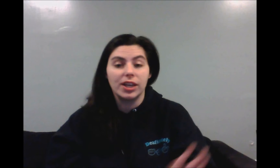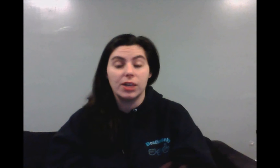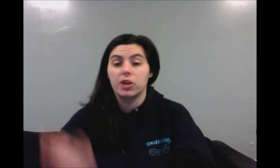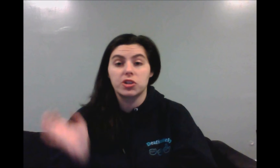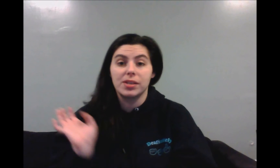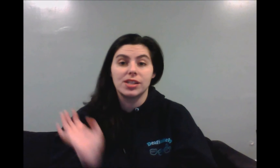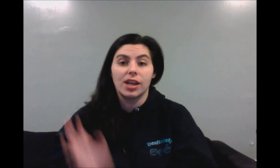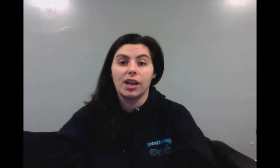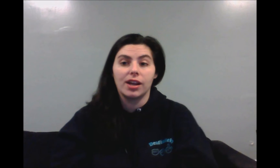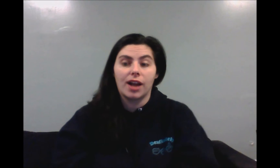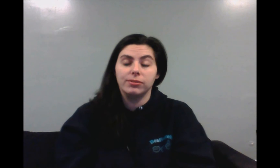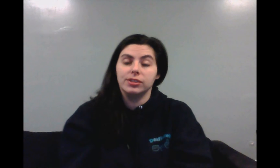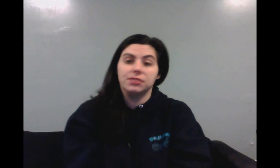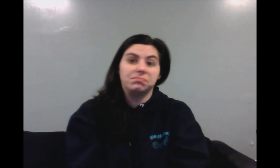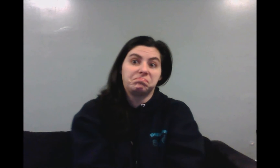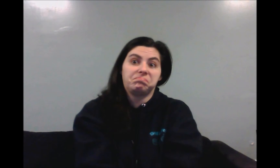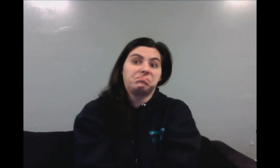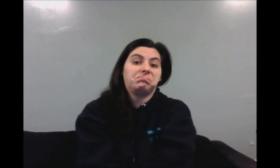watched me sing, and I was.